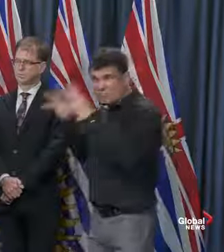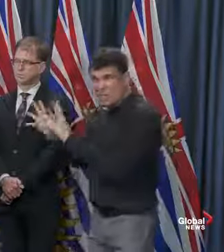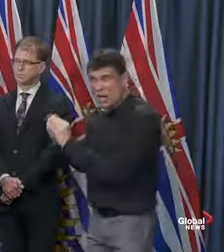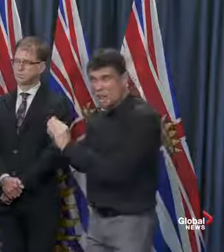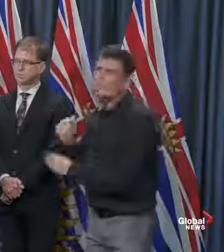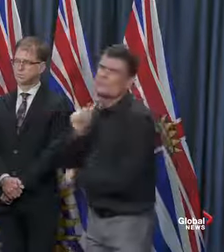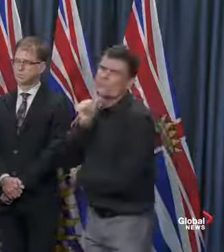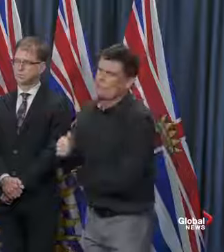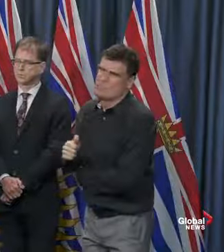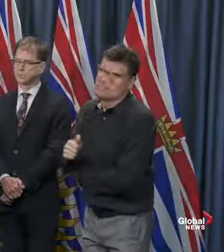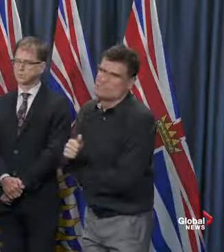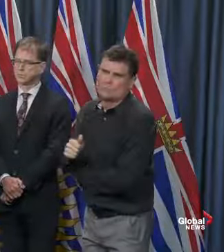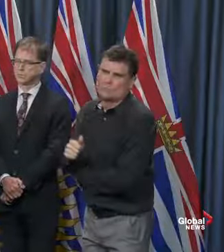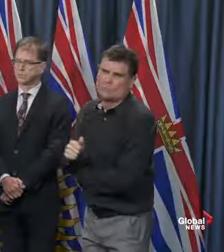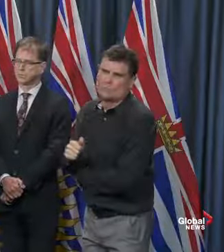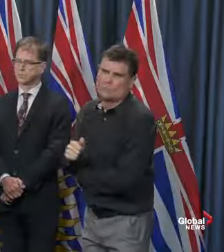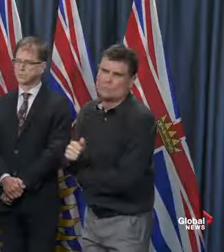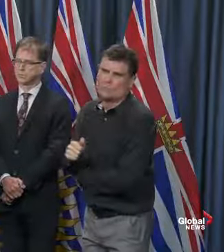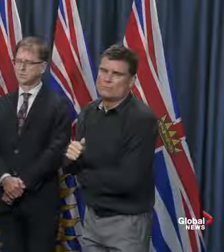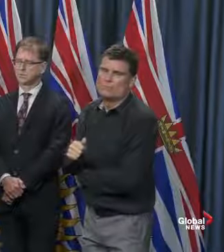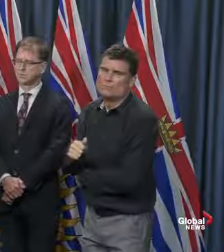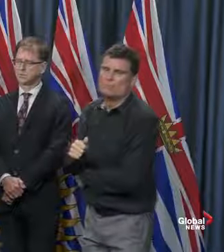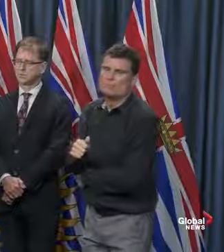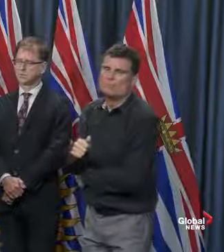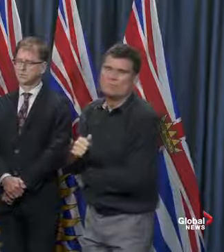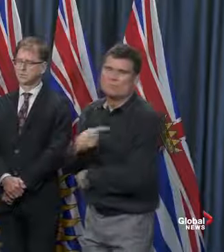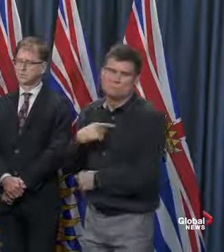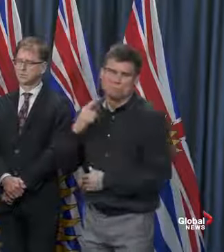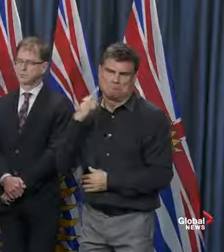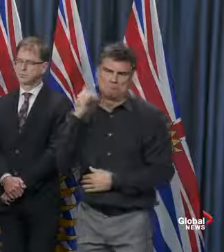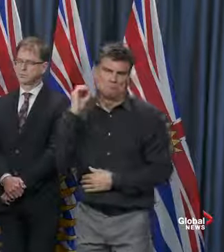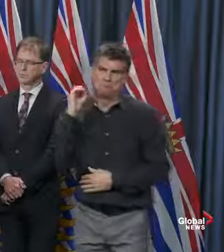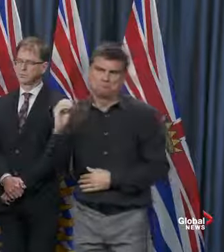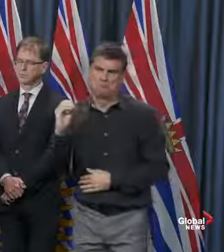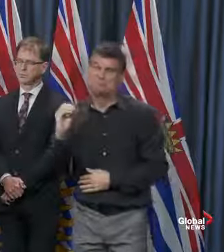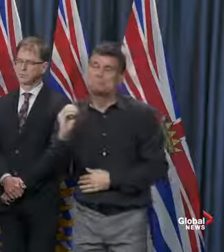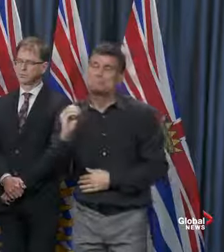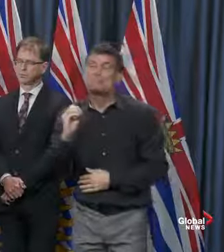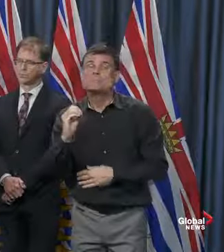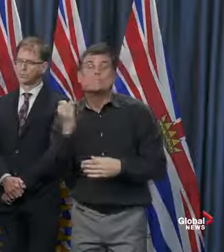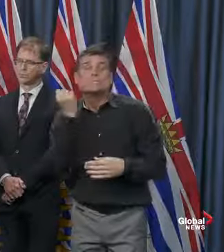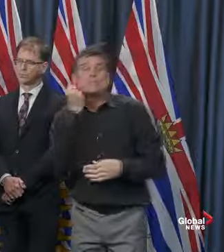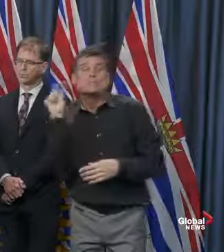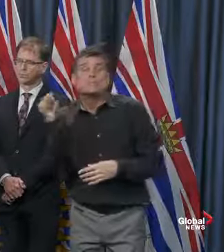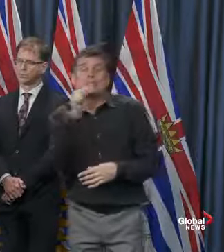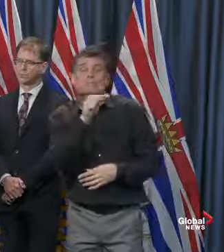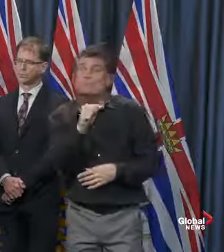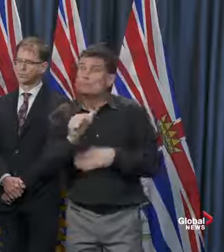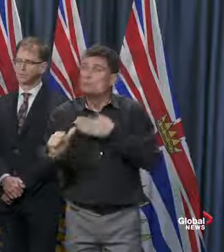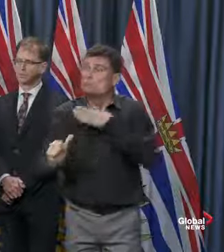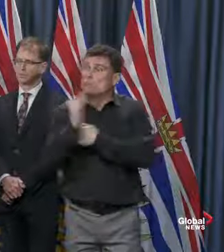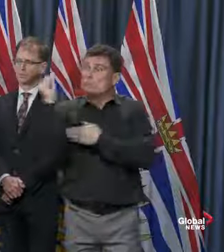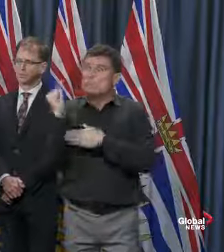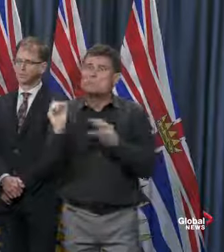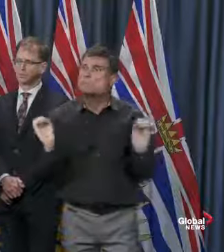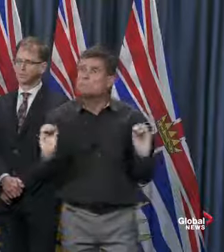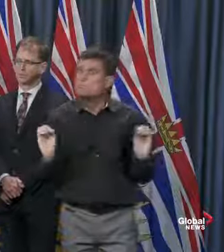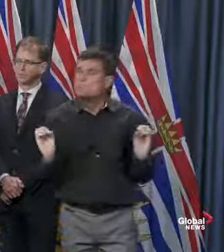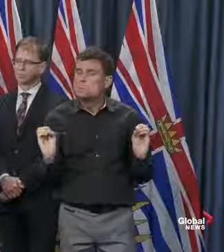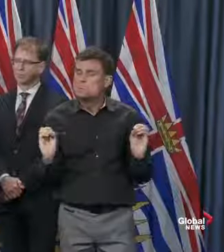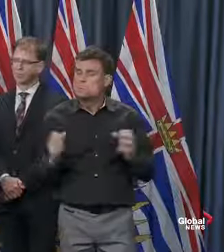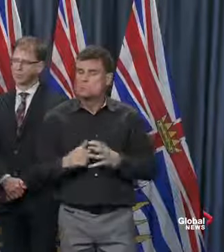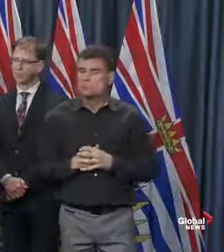offices, and they are a healthcare profession. I think the Dental Association has been looking at this and